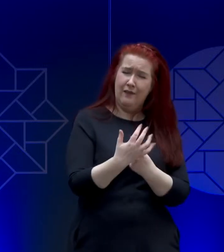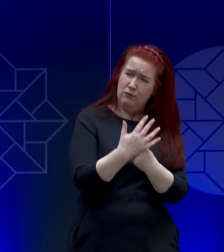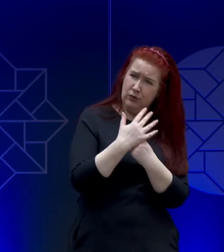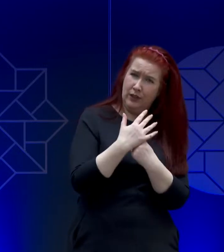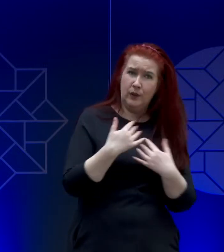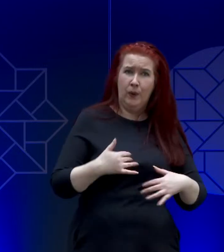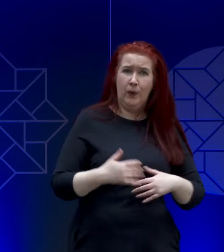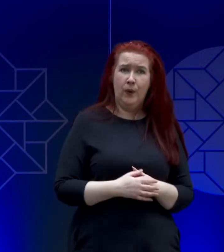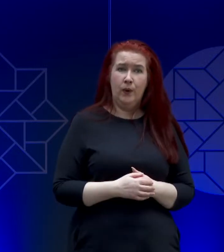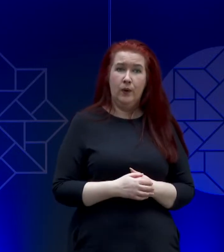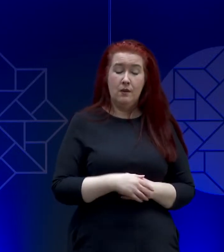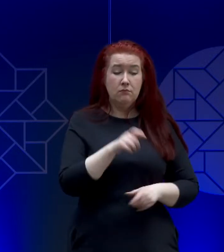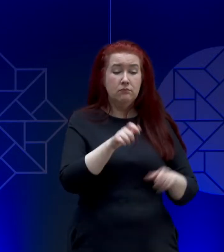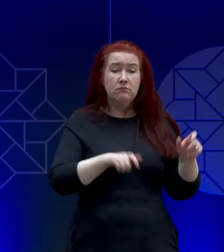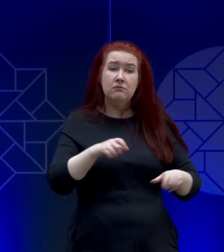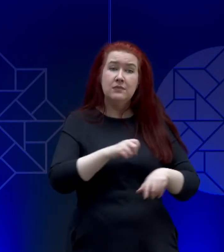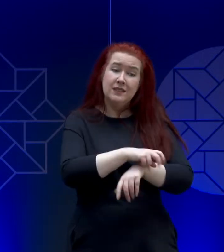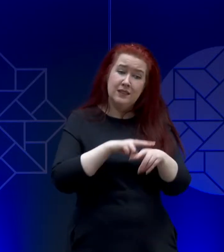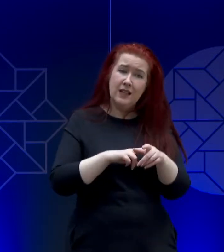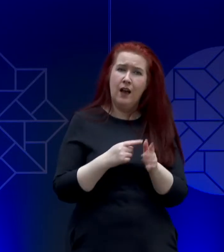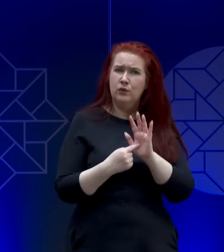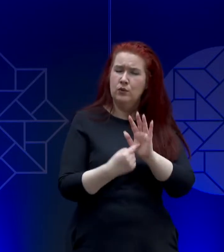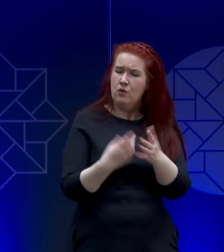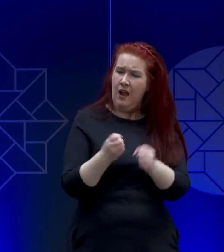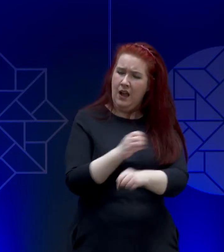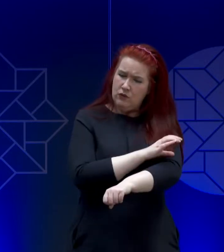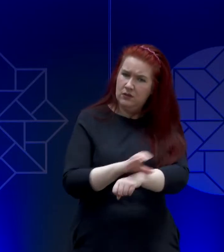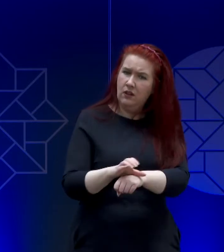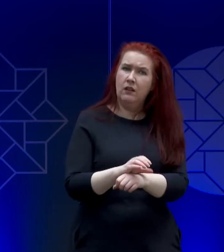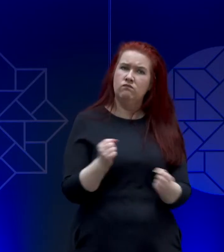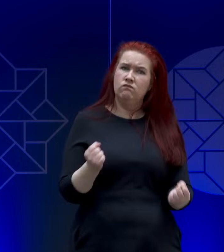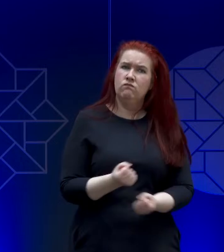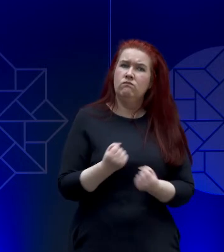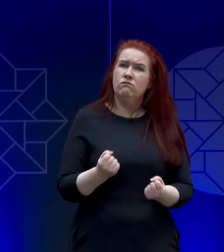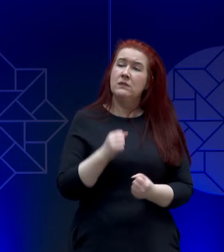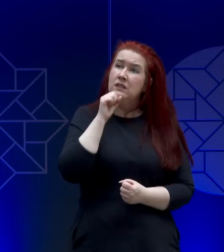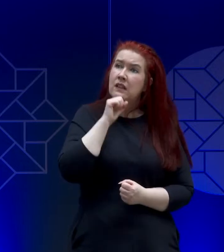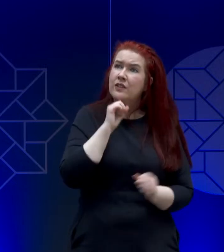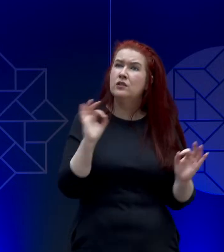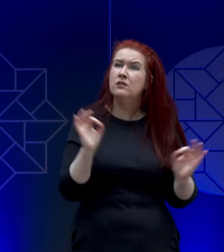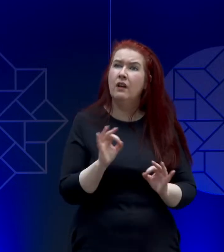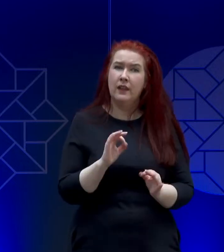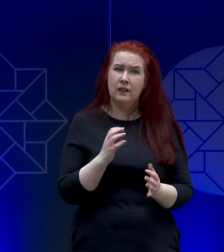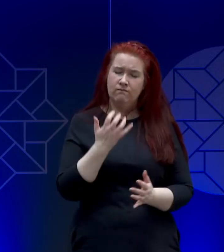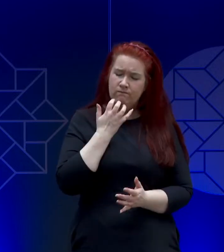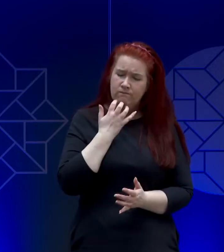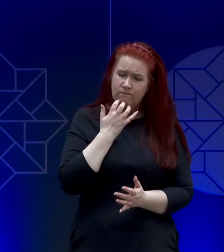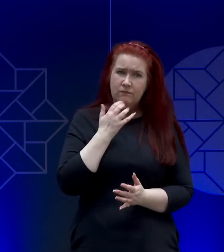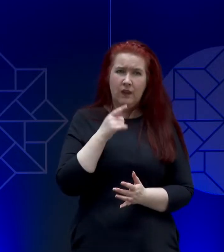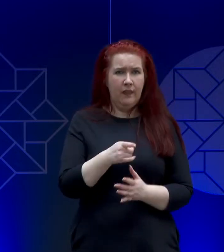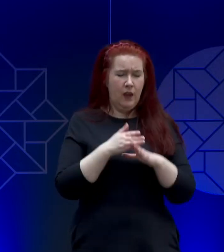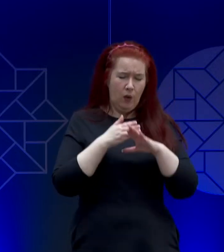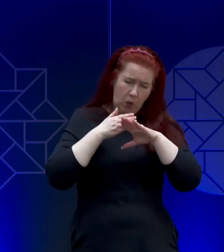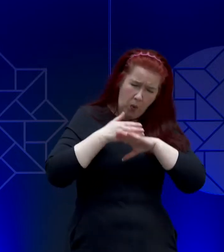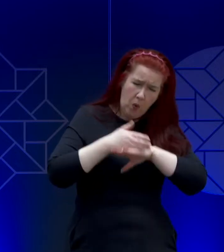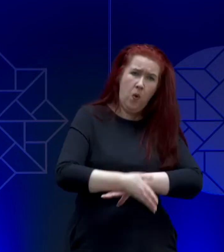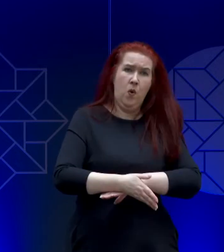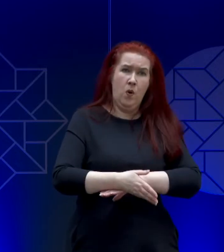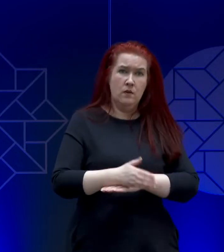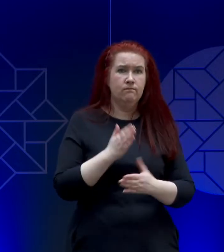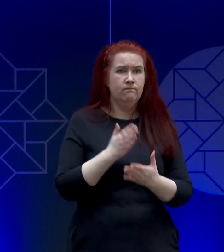People who, time and again, display resilience, selflessness and grit, who truly go above and